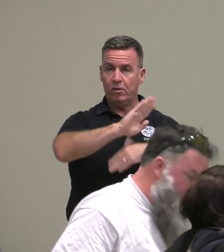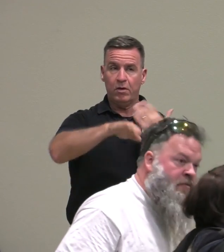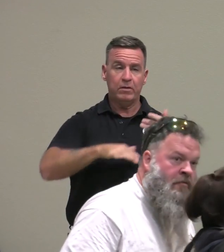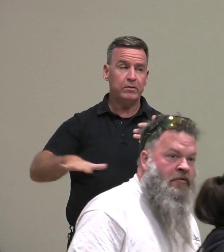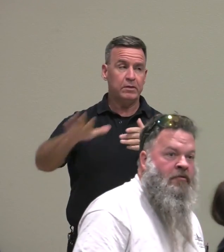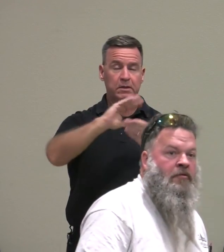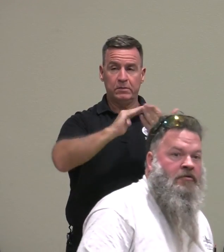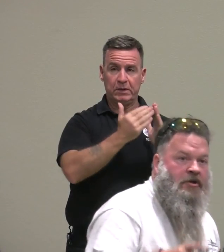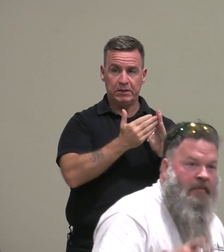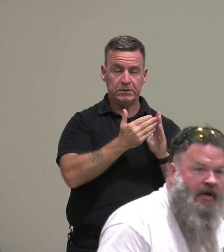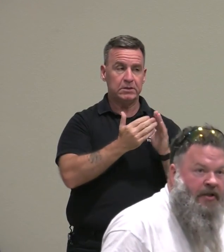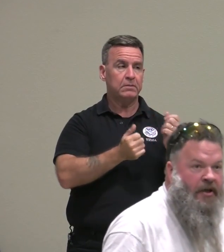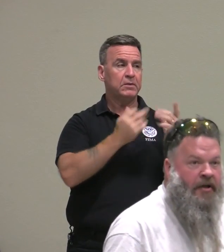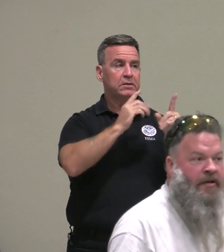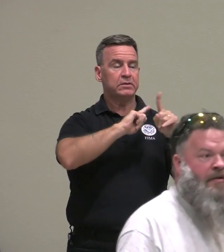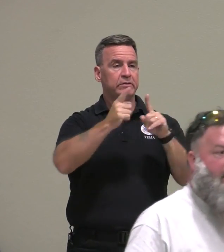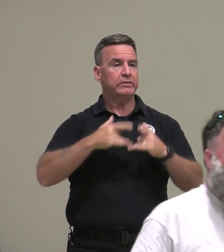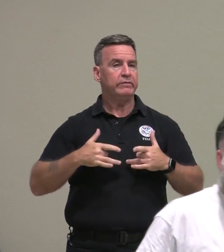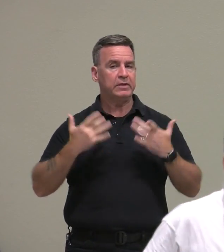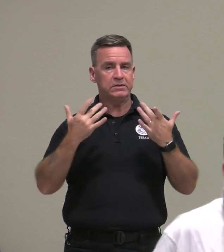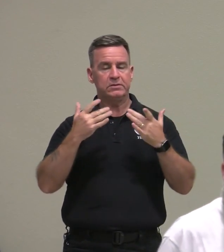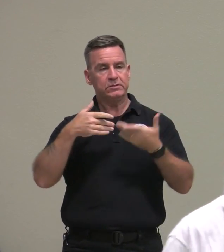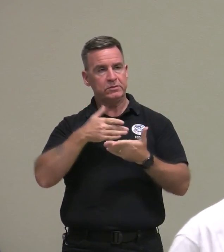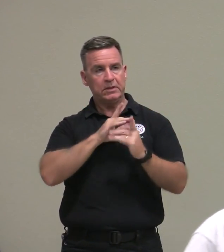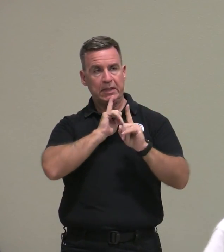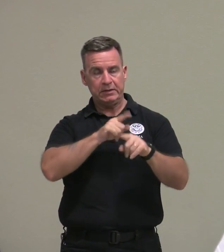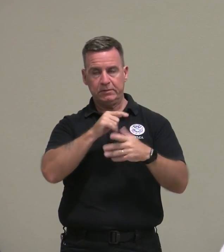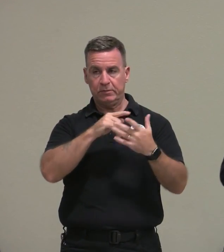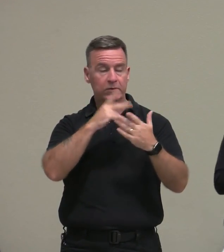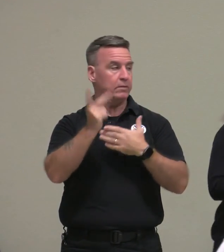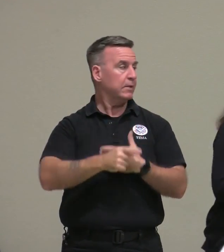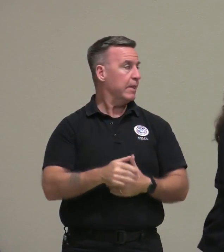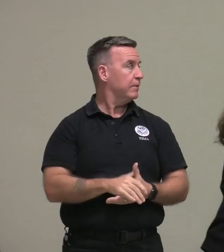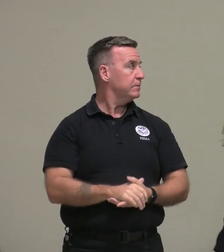communities and multiple of them to address this program.